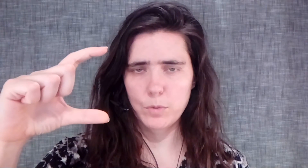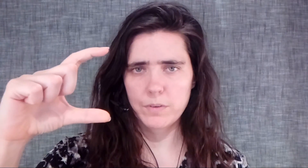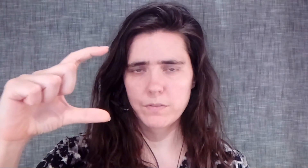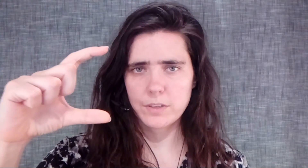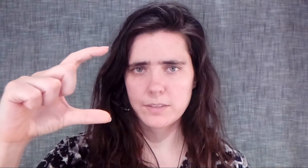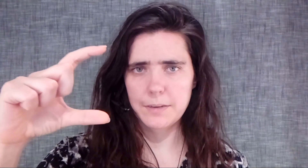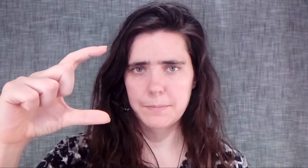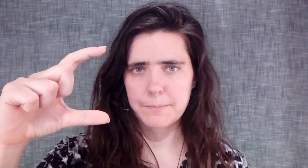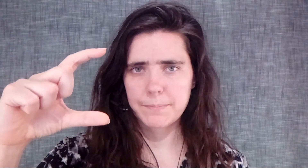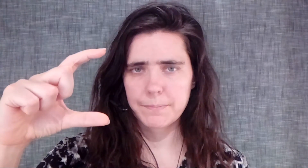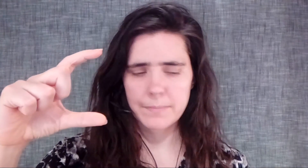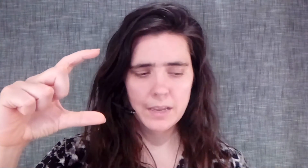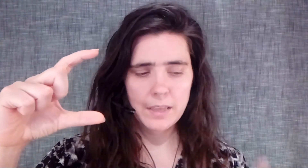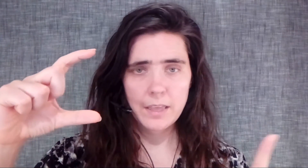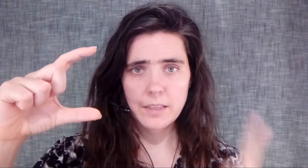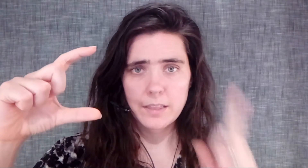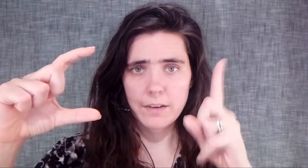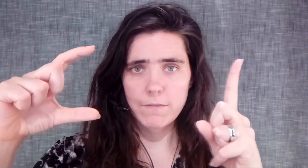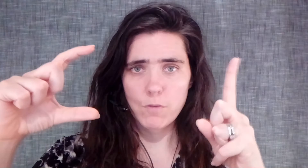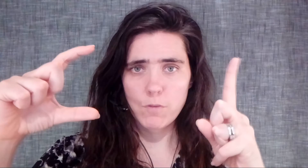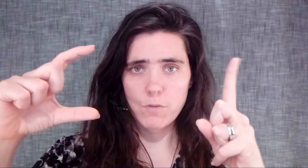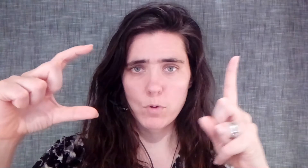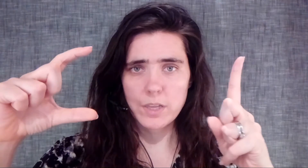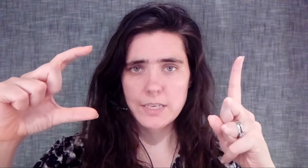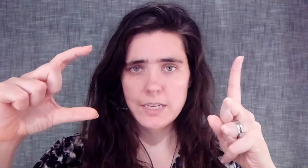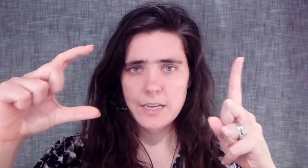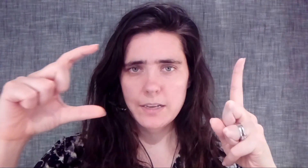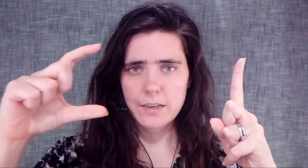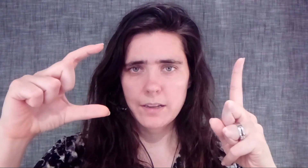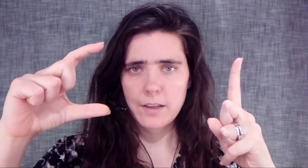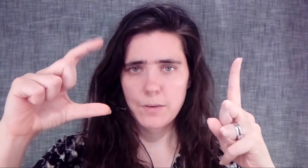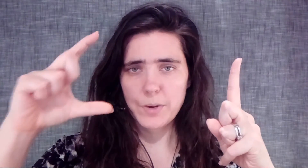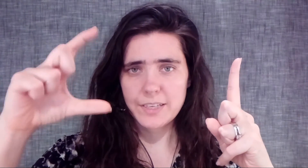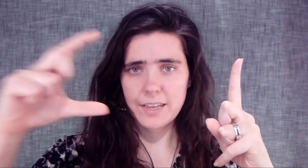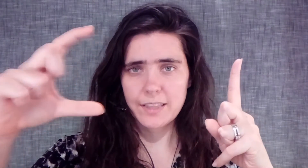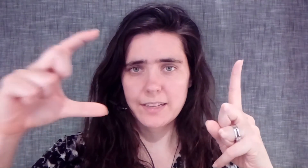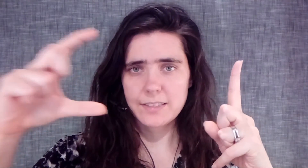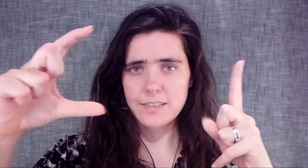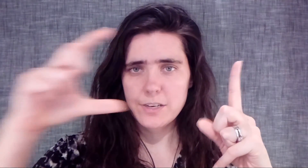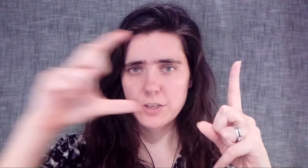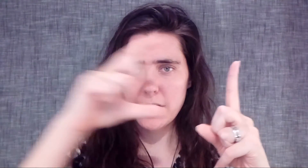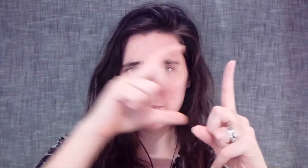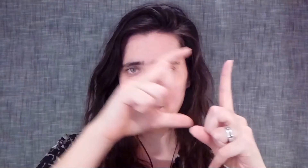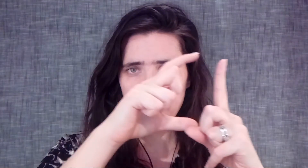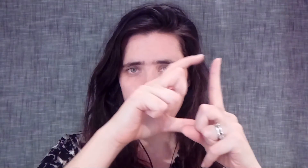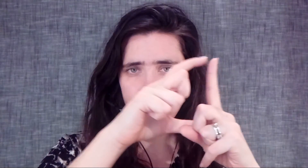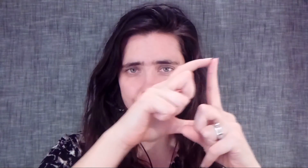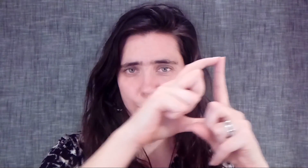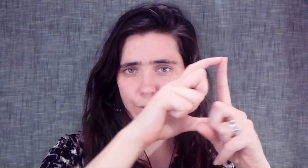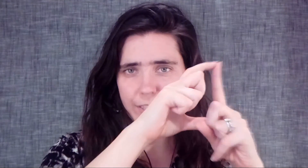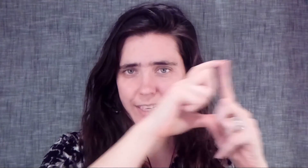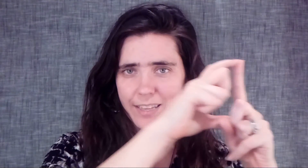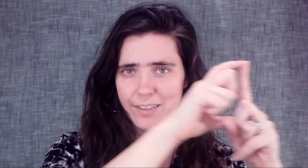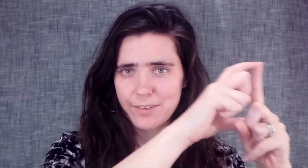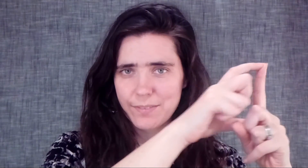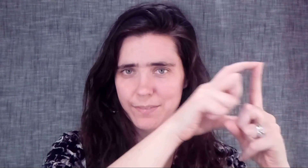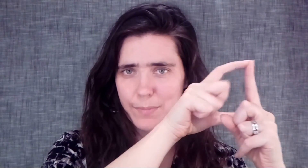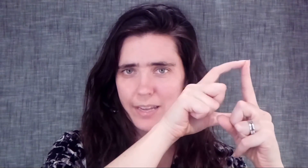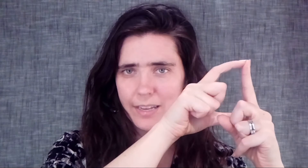open for the C. Then for the D, we take that C shape, put it together, make